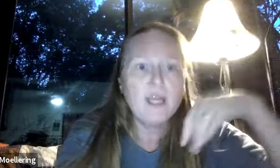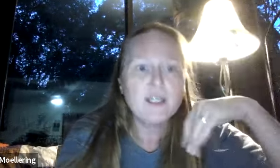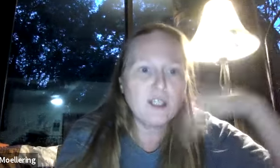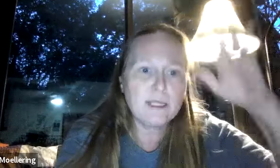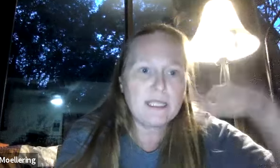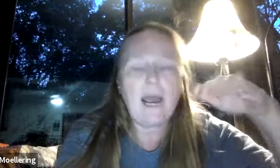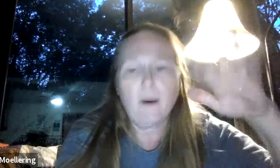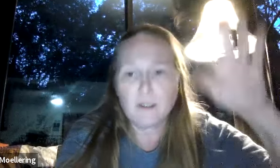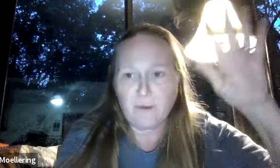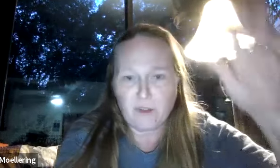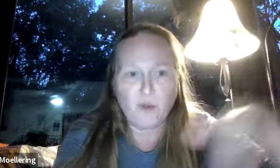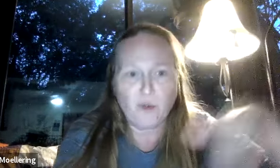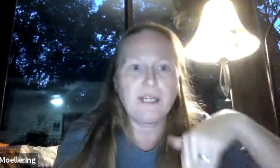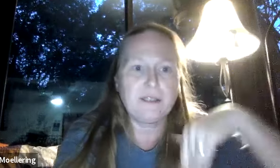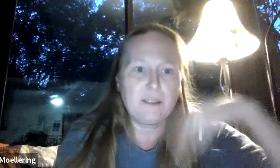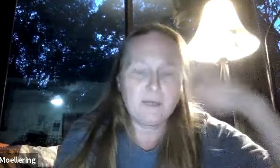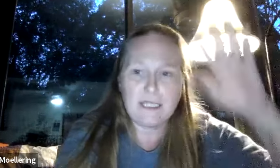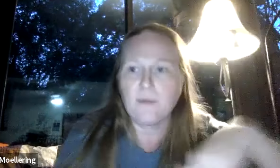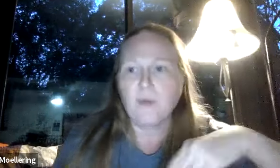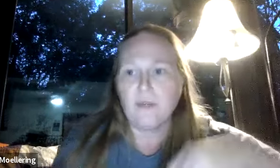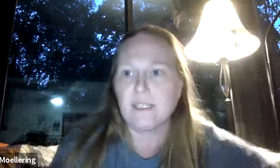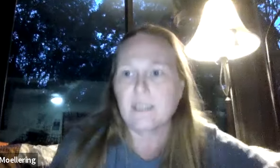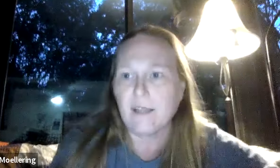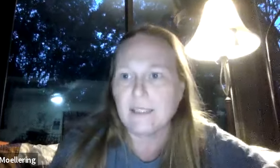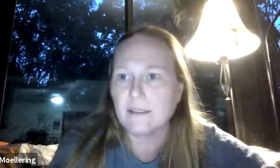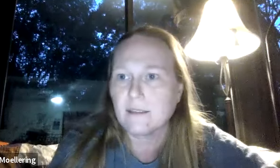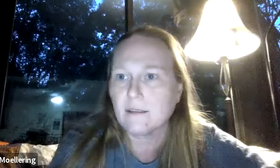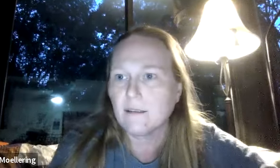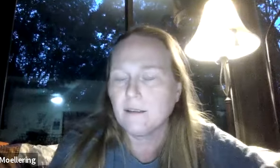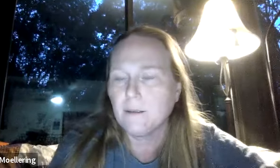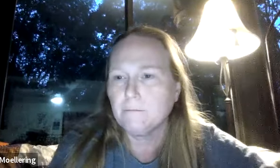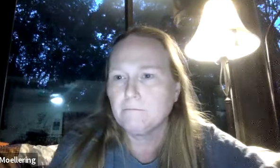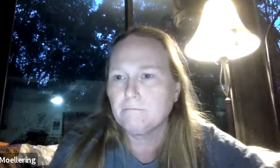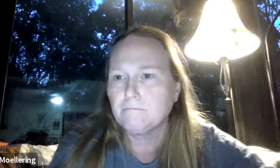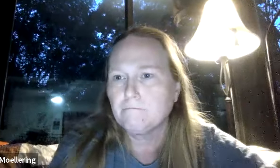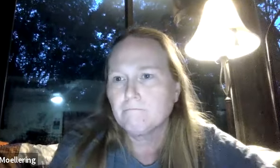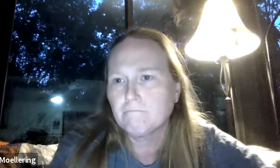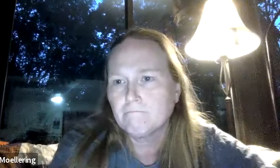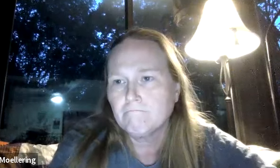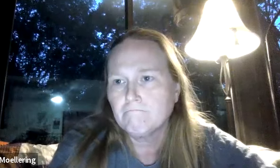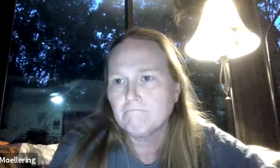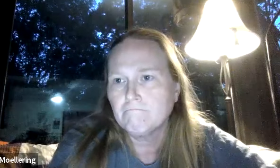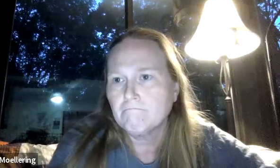So you would see ours, but if you scroll down, you would see the previous classes. On